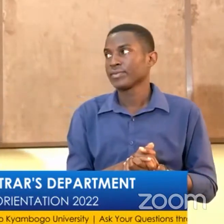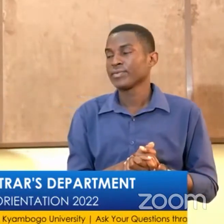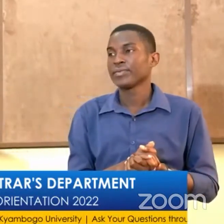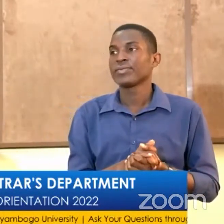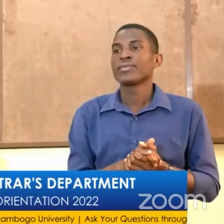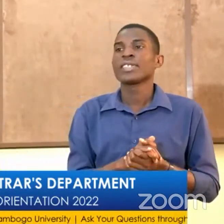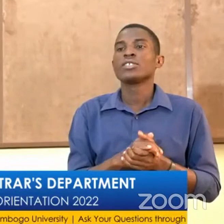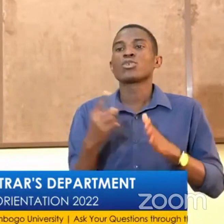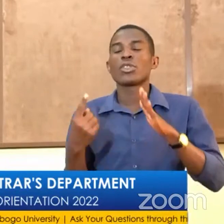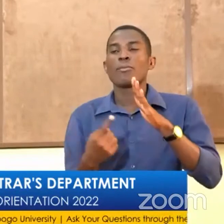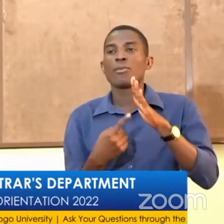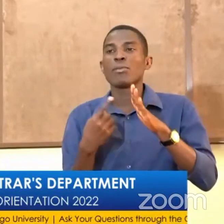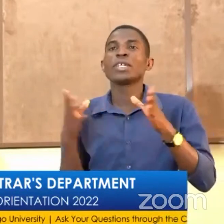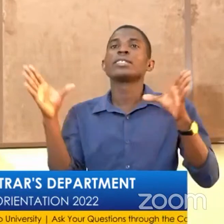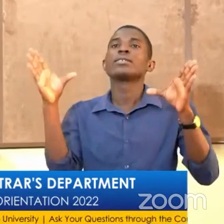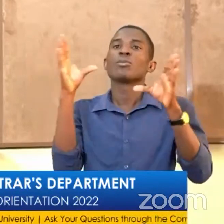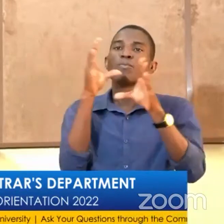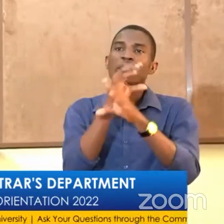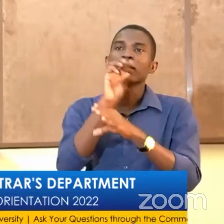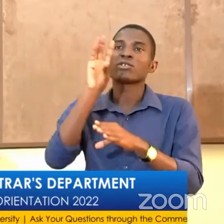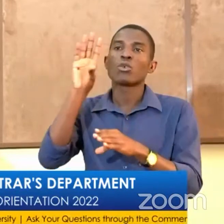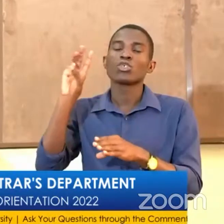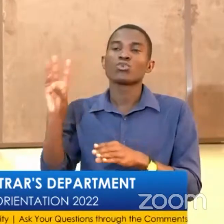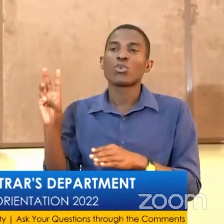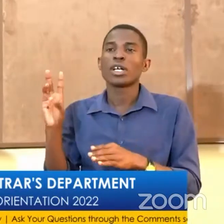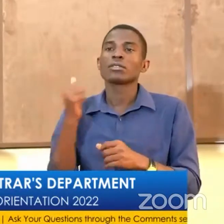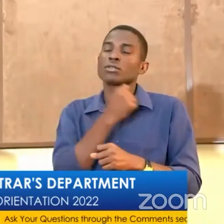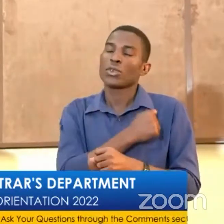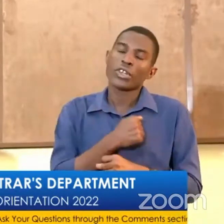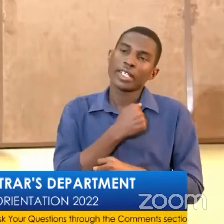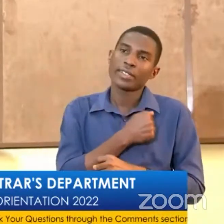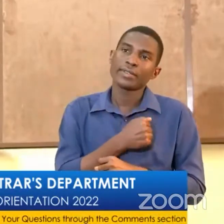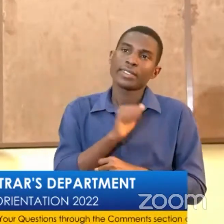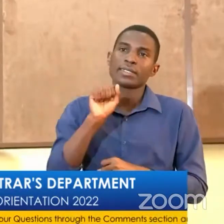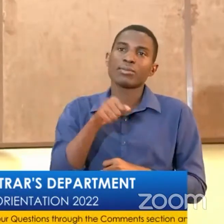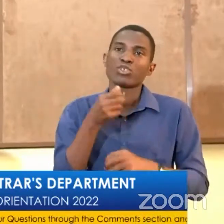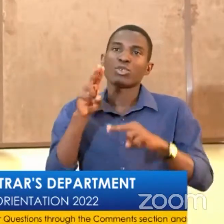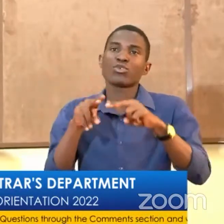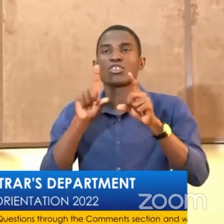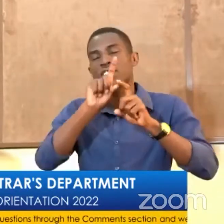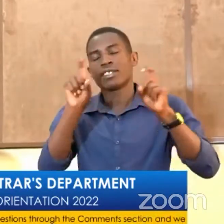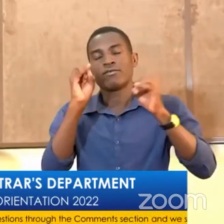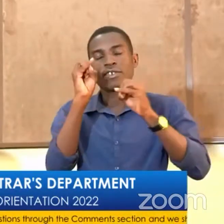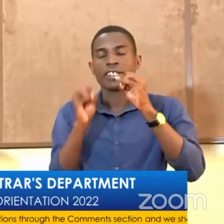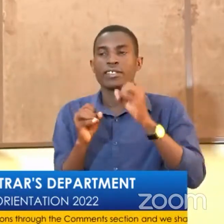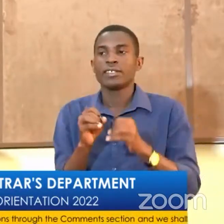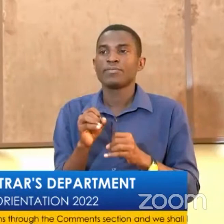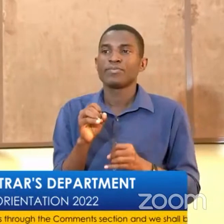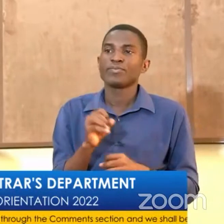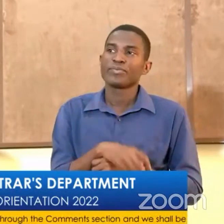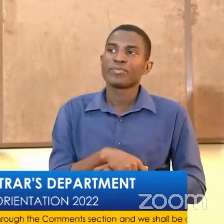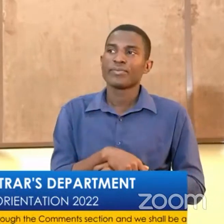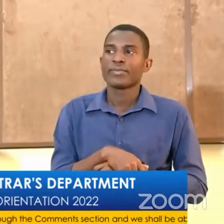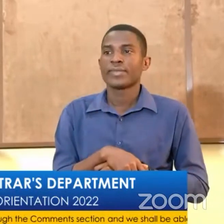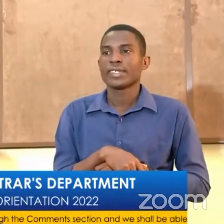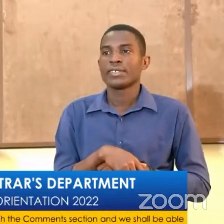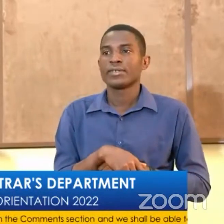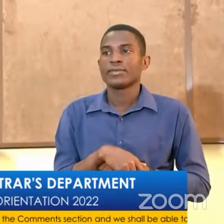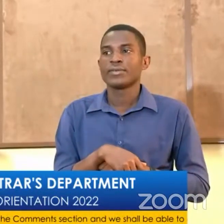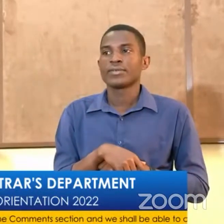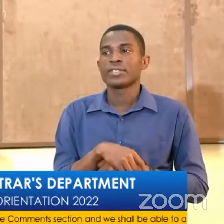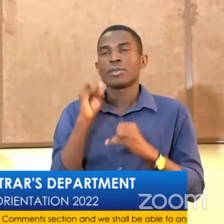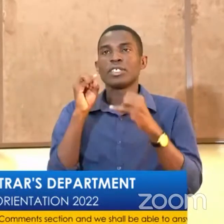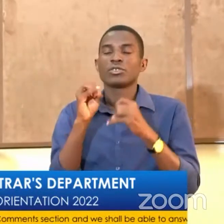So the moment you miss coursework, sorry, you don't qualify for the